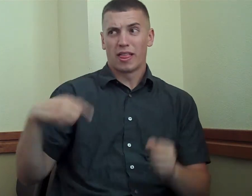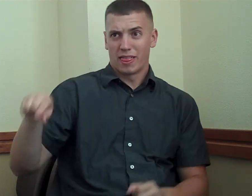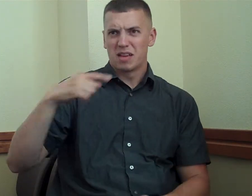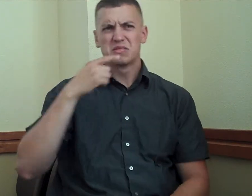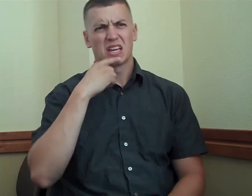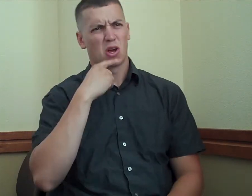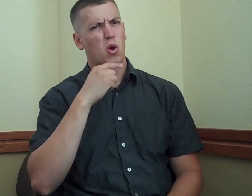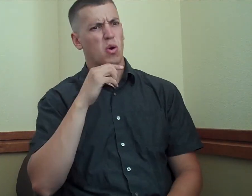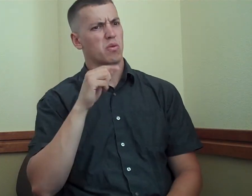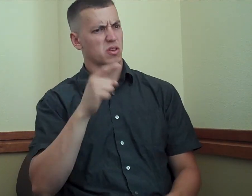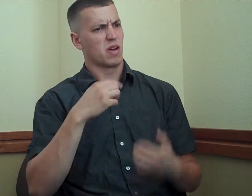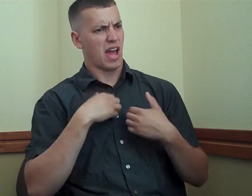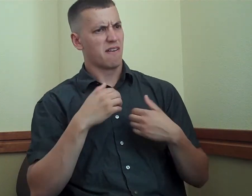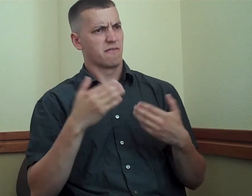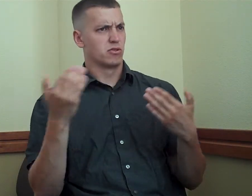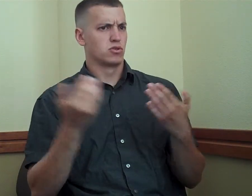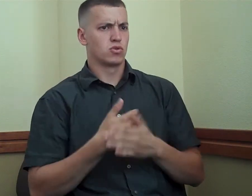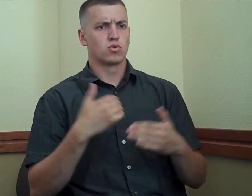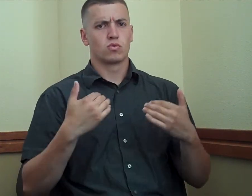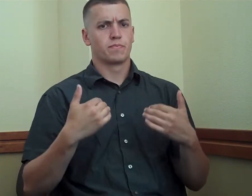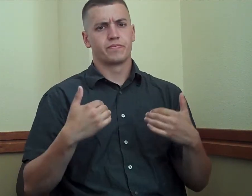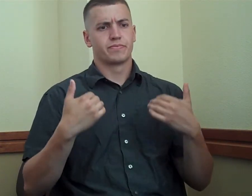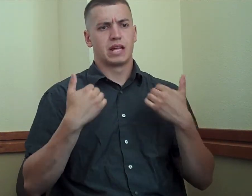So this is actually a healthier cigarette.